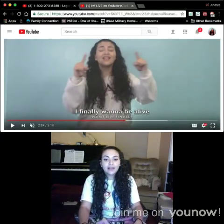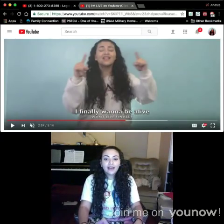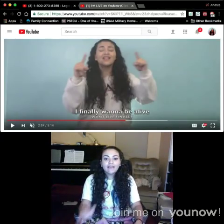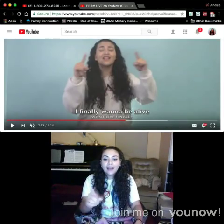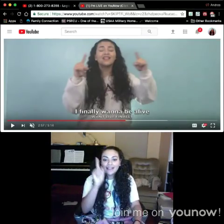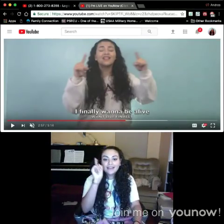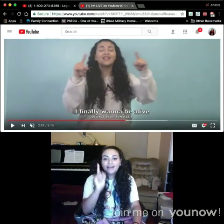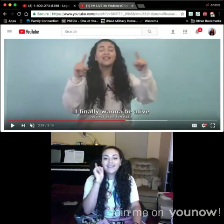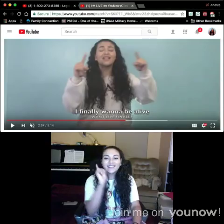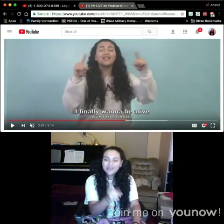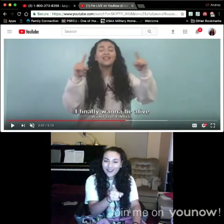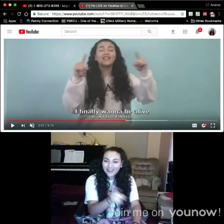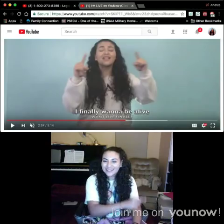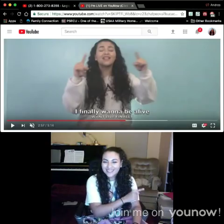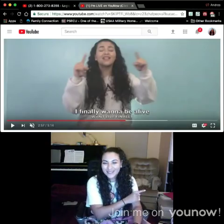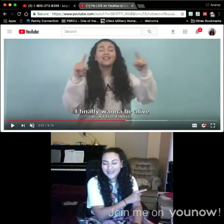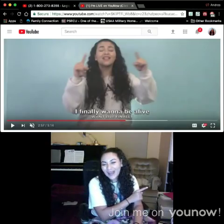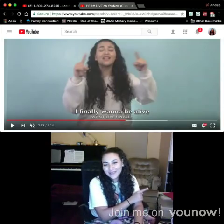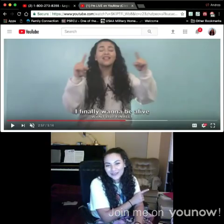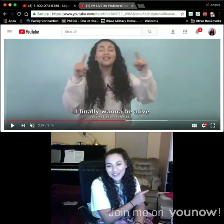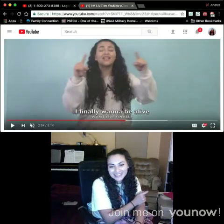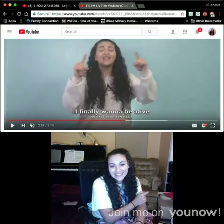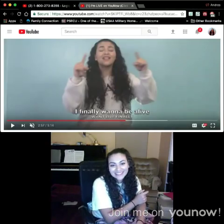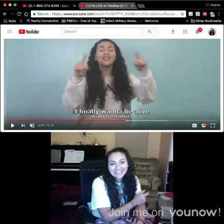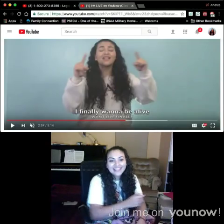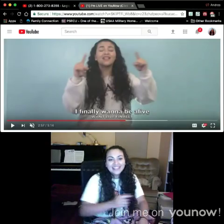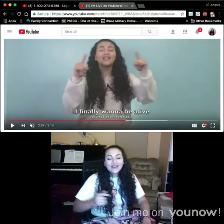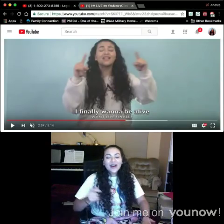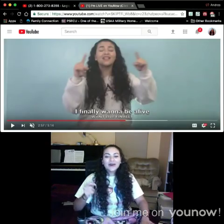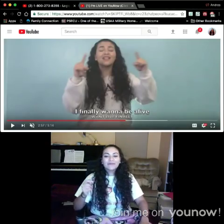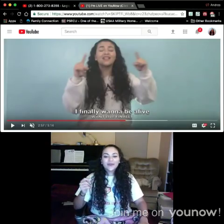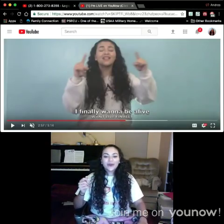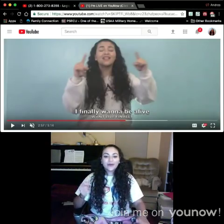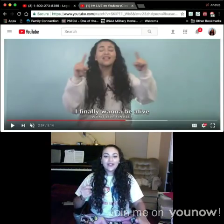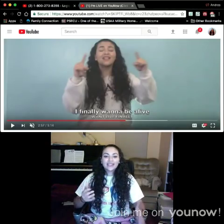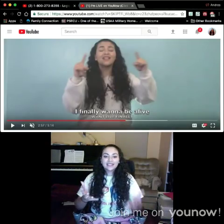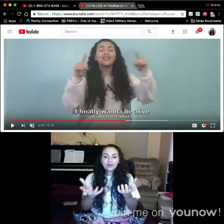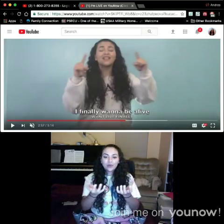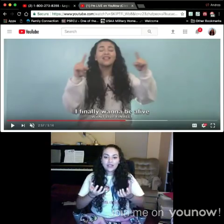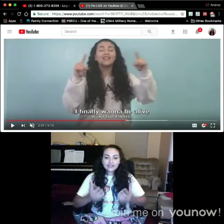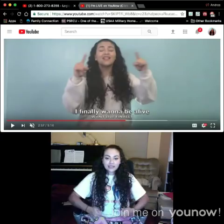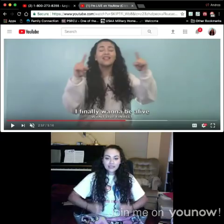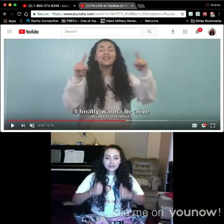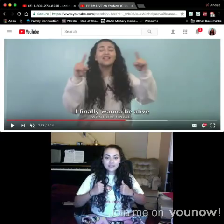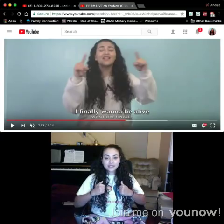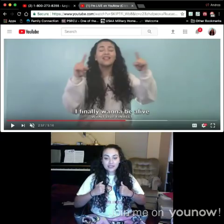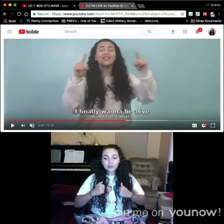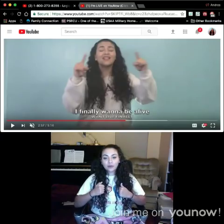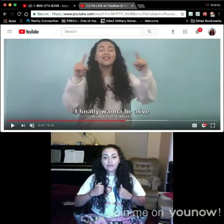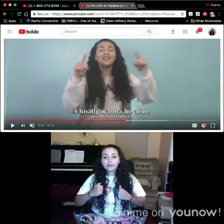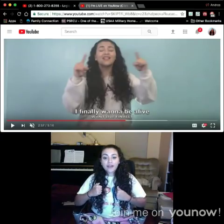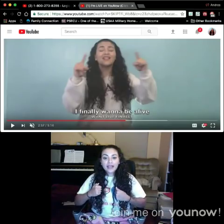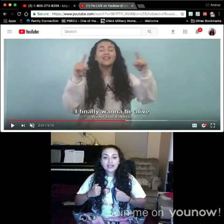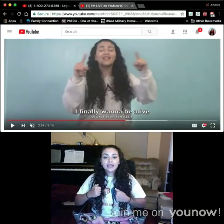be alive, I signed finally wrong, so I will correct it here. For want, I signed want, live, same signs as